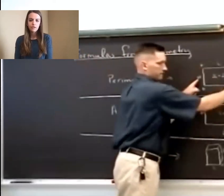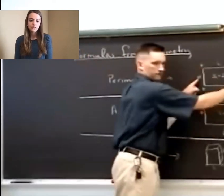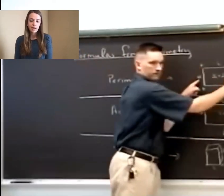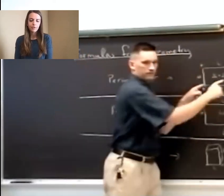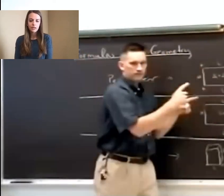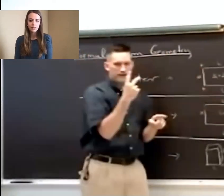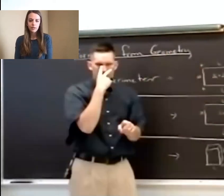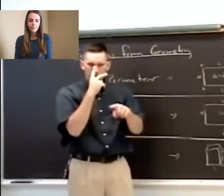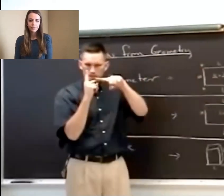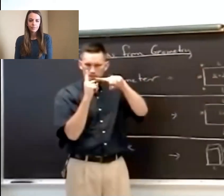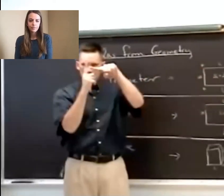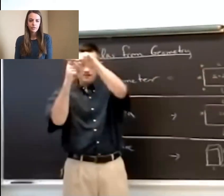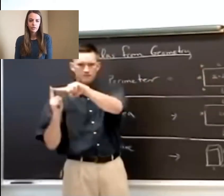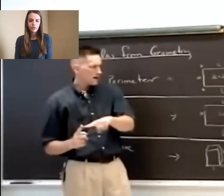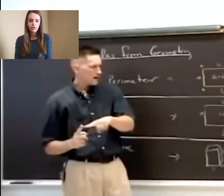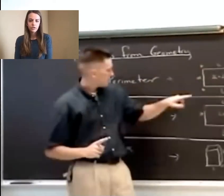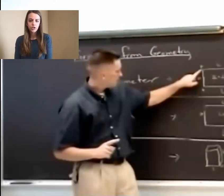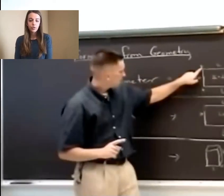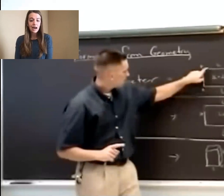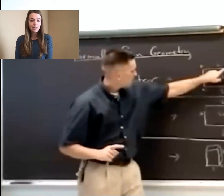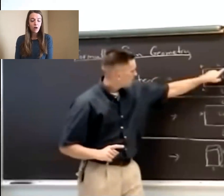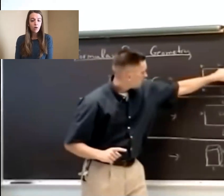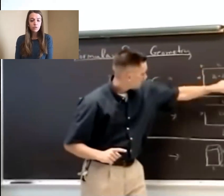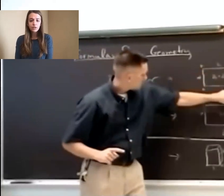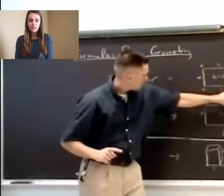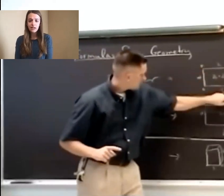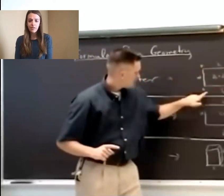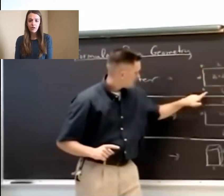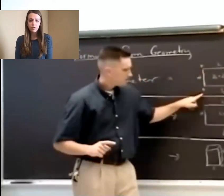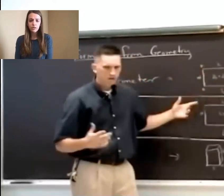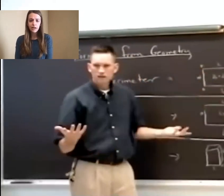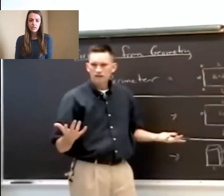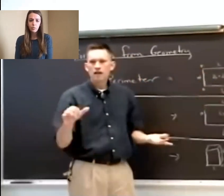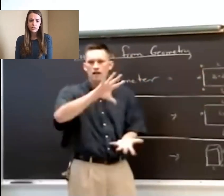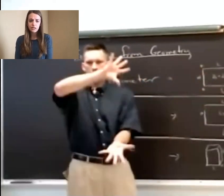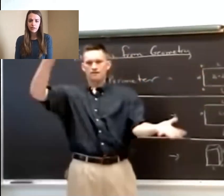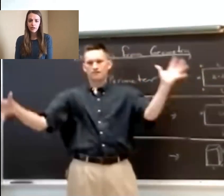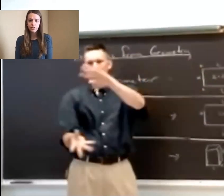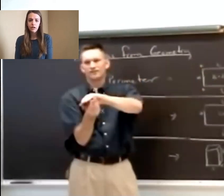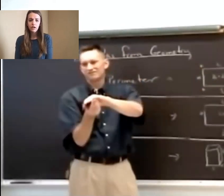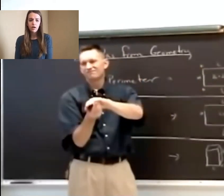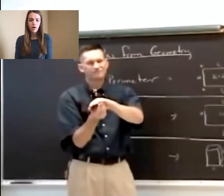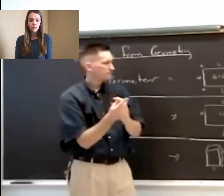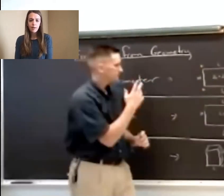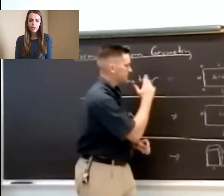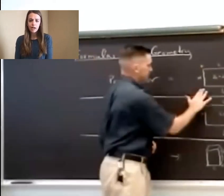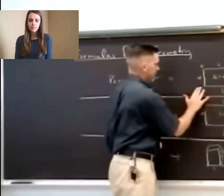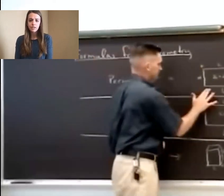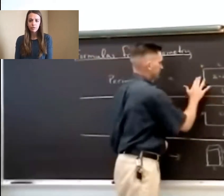this example exactly. So you add all of those sides together, all the lengths and the widths together, and all of that becomes the